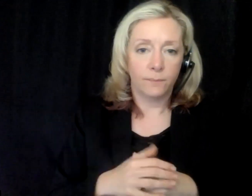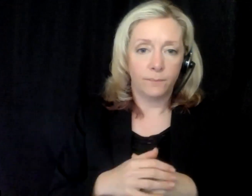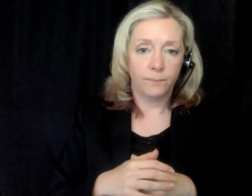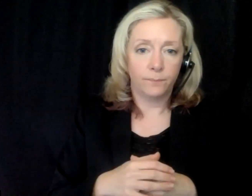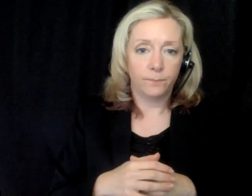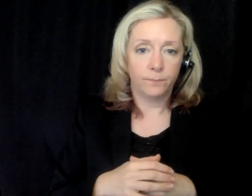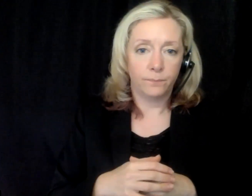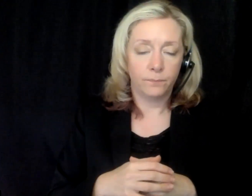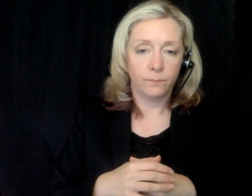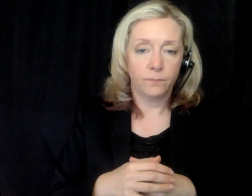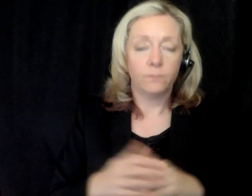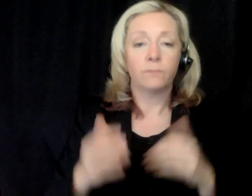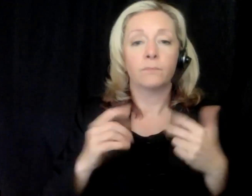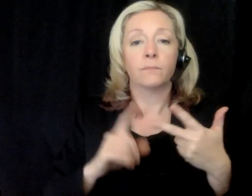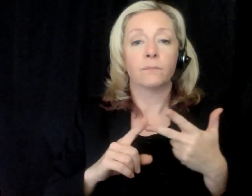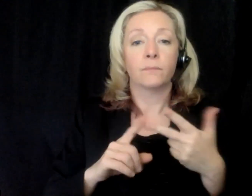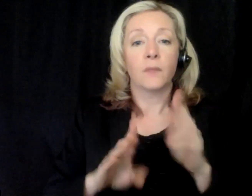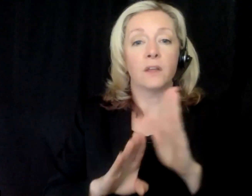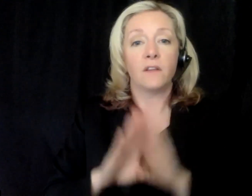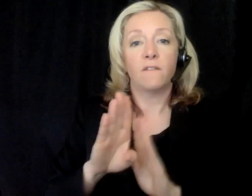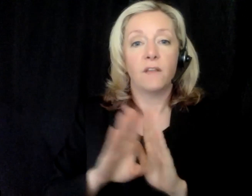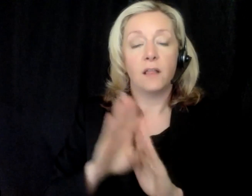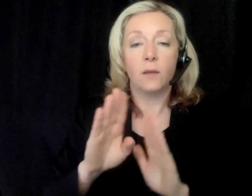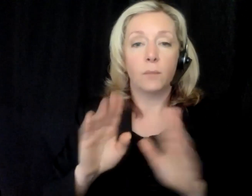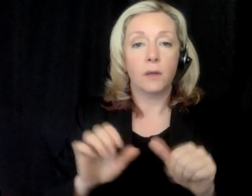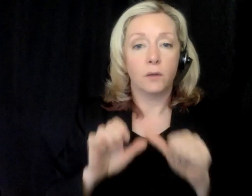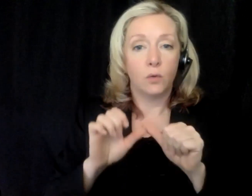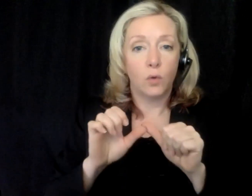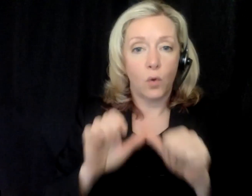Create a sustainable, federally sponsored